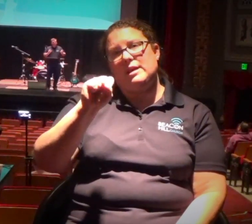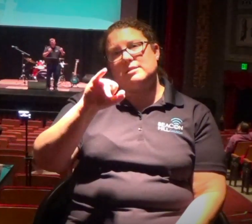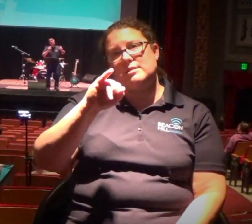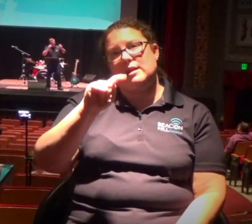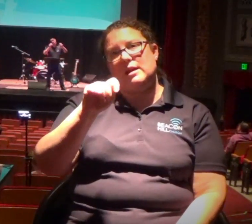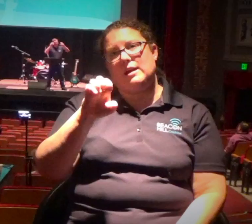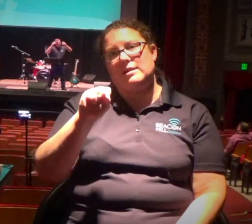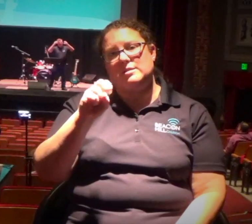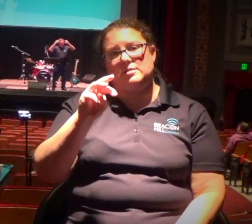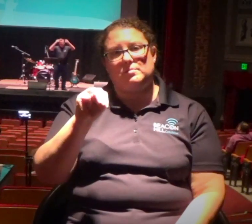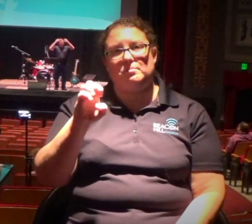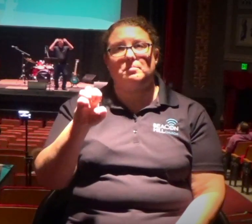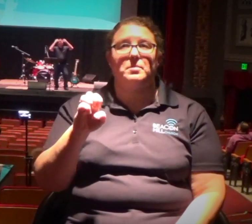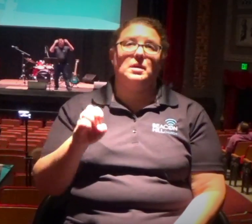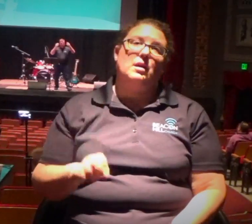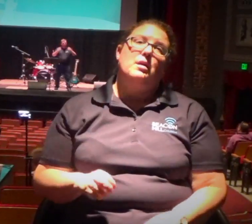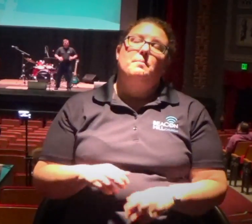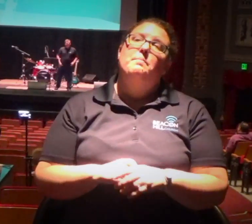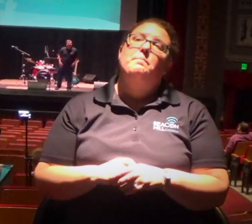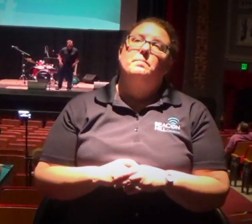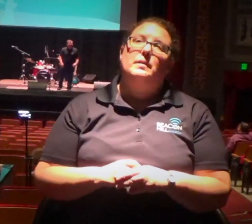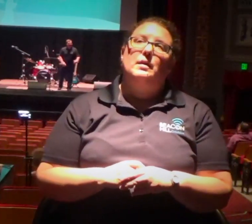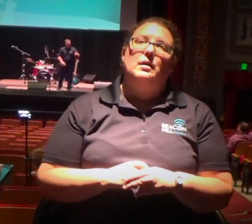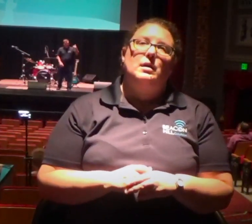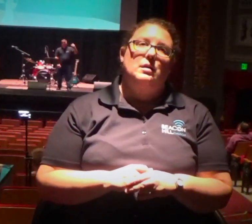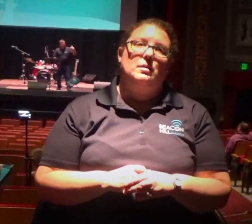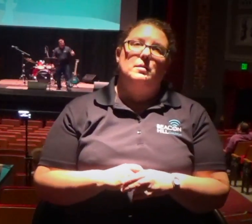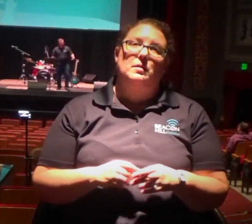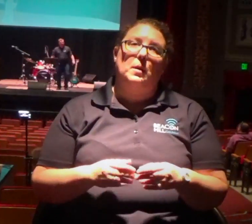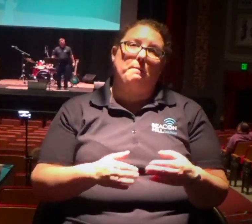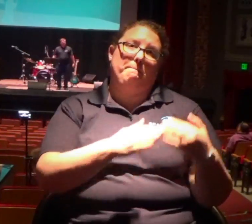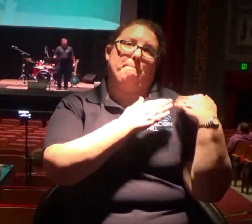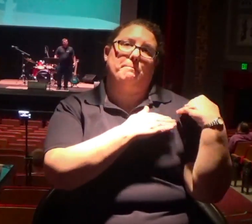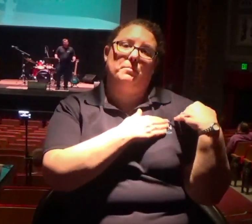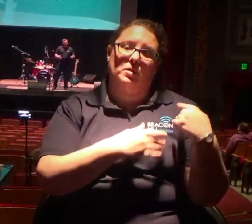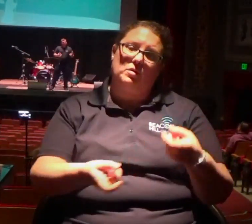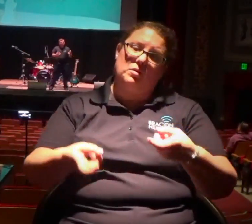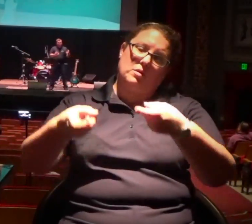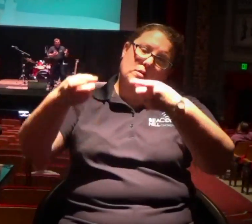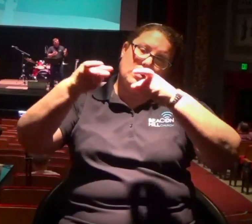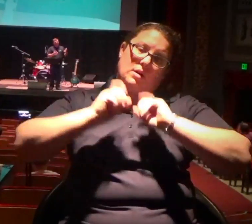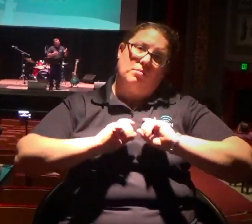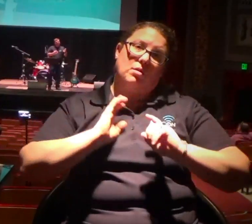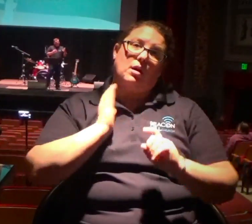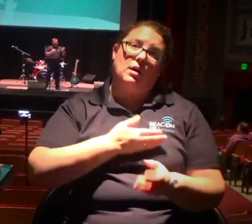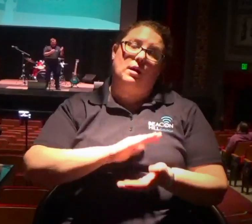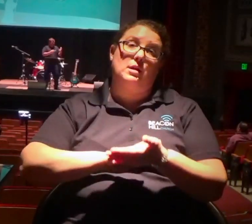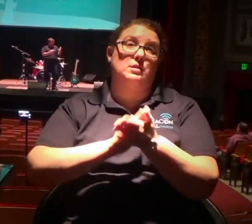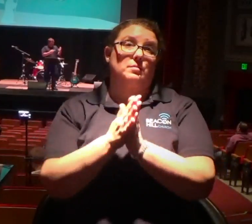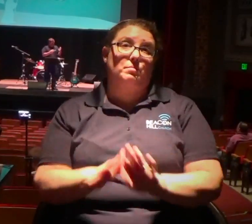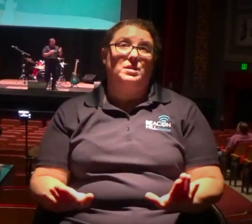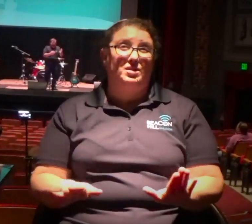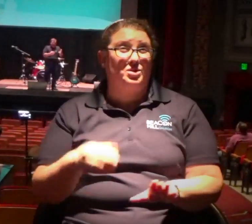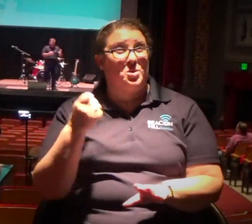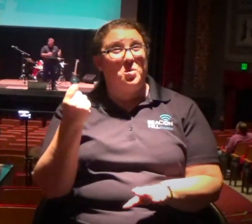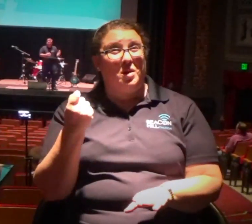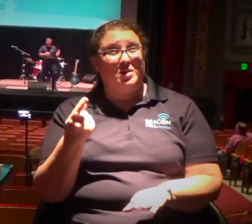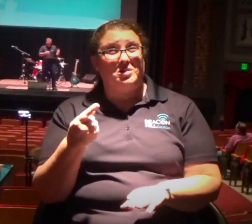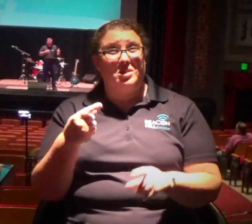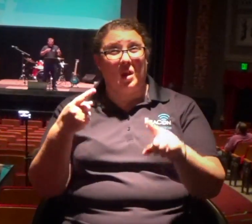understand that the thorns on his head wounded him? Do you understand that the nails